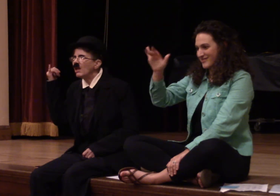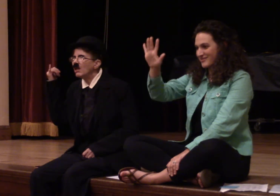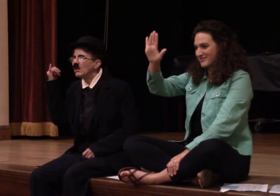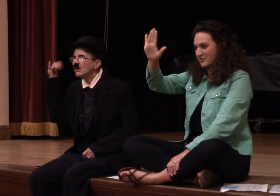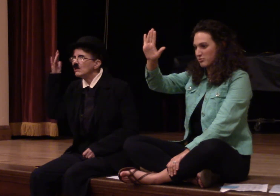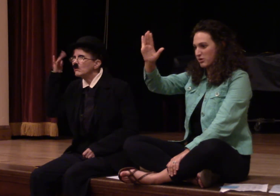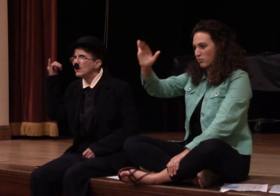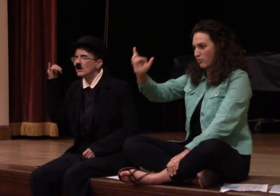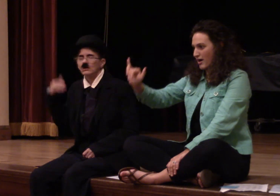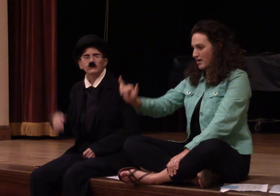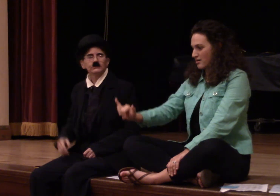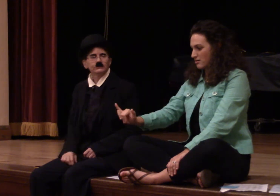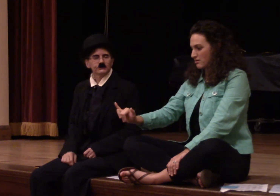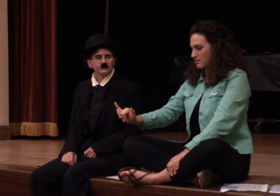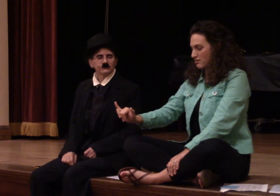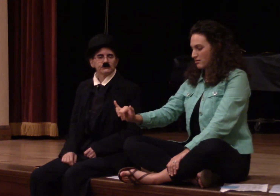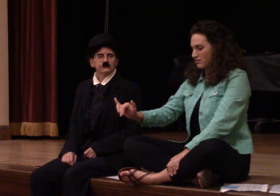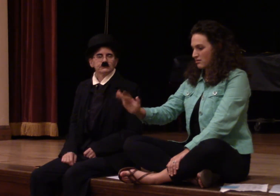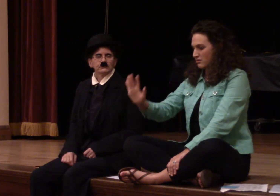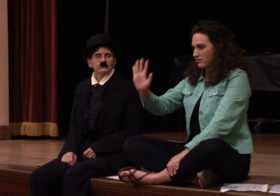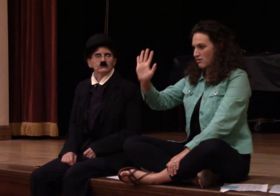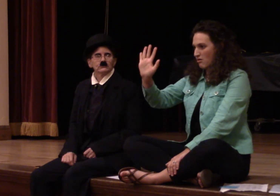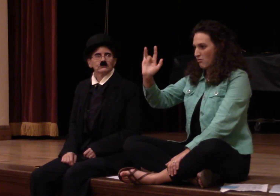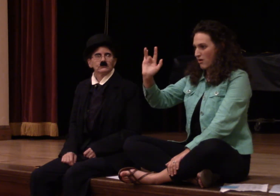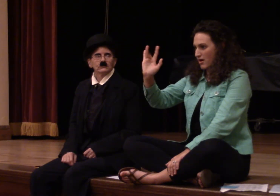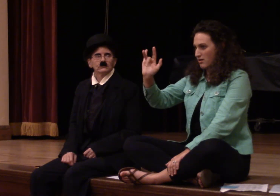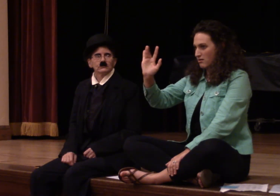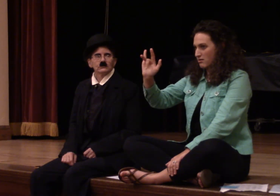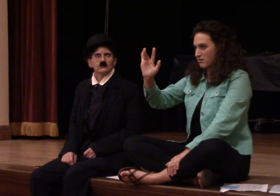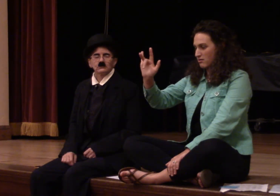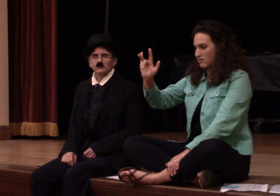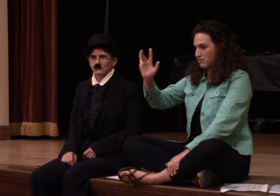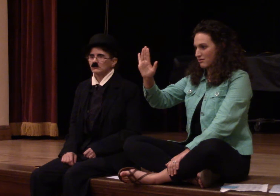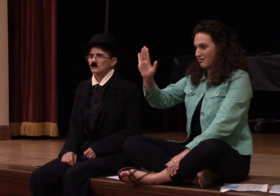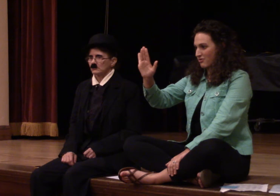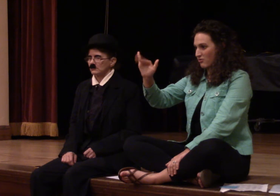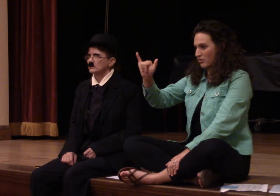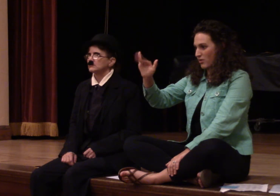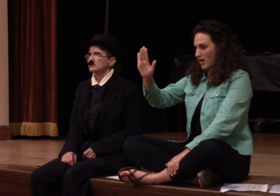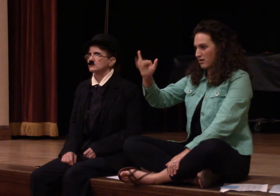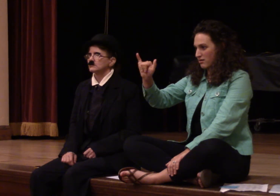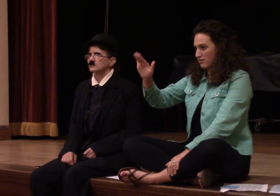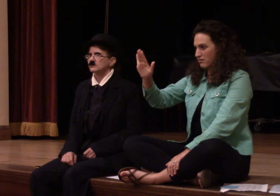So it'd be Y, Y, or Y.